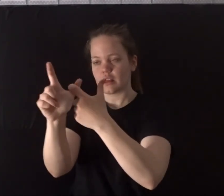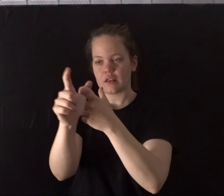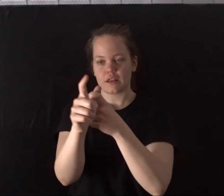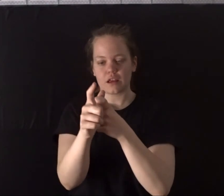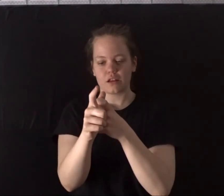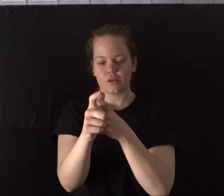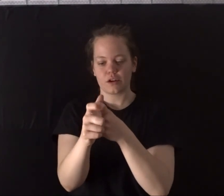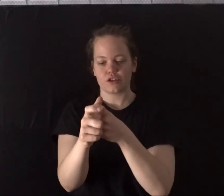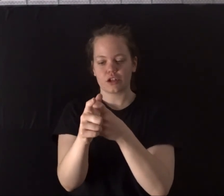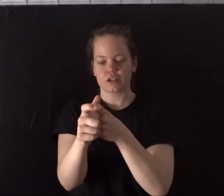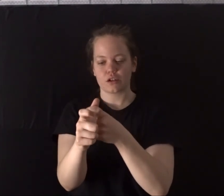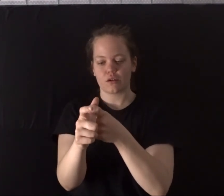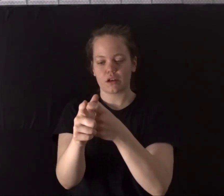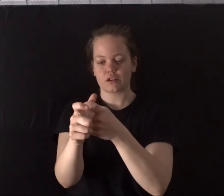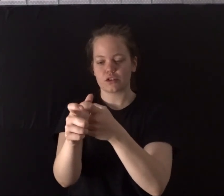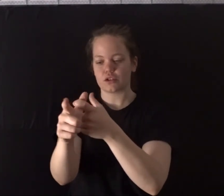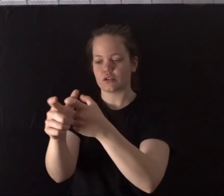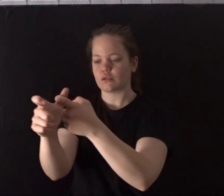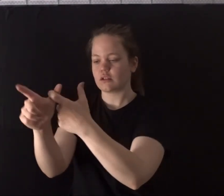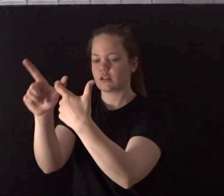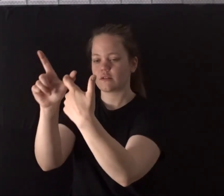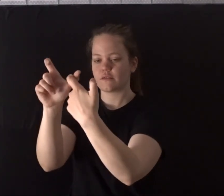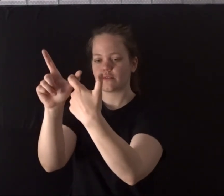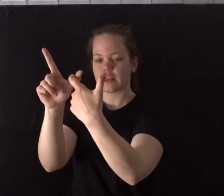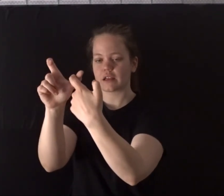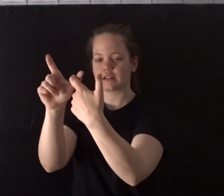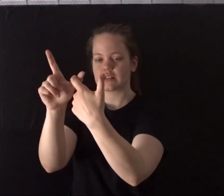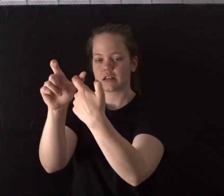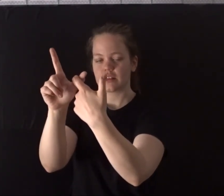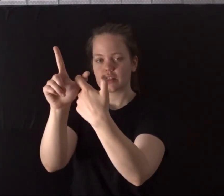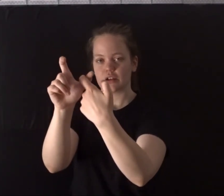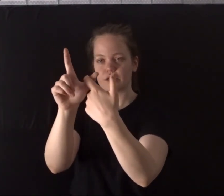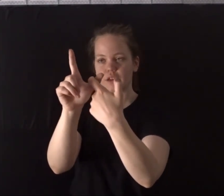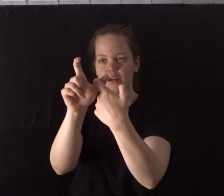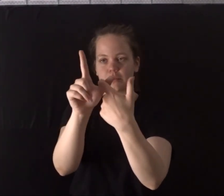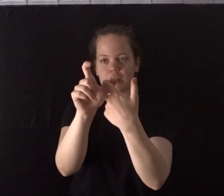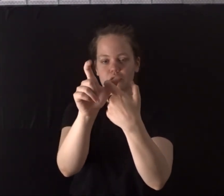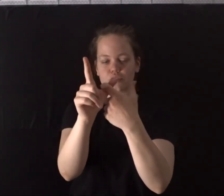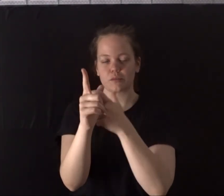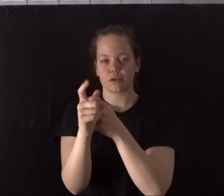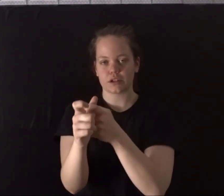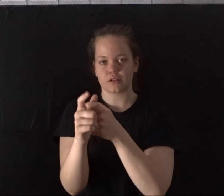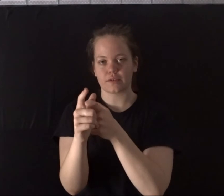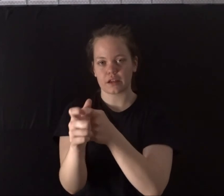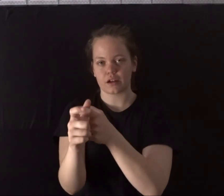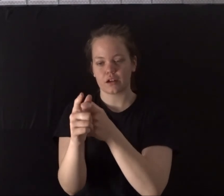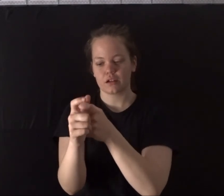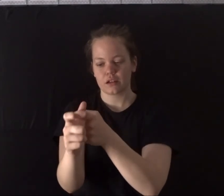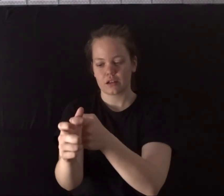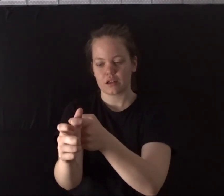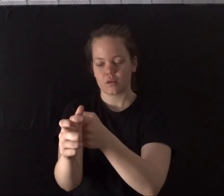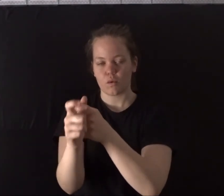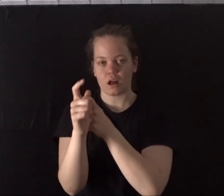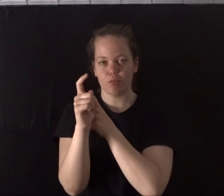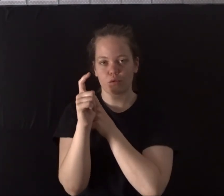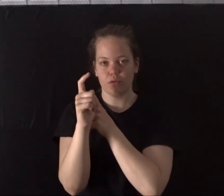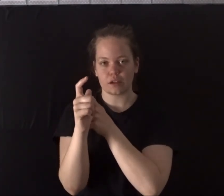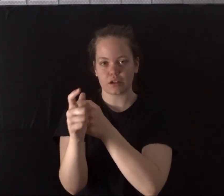And then you are just going to flex your thumb and your pointer finger while moving your